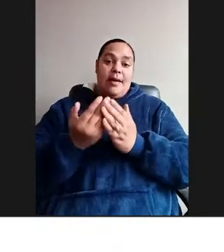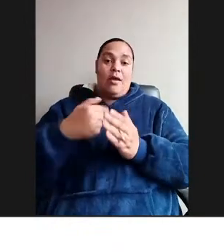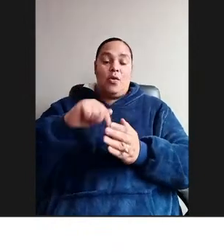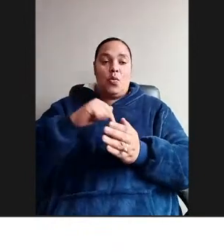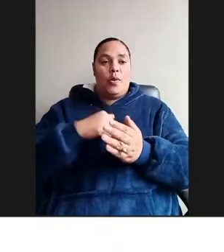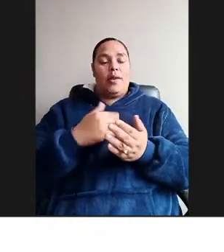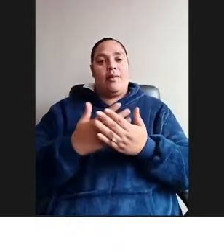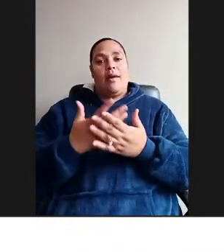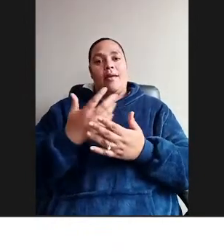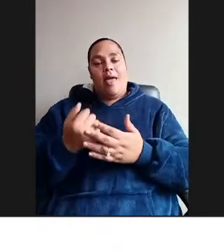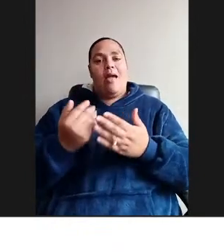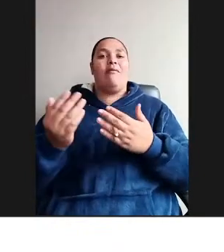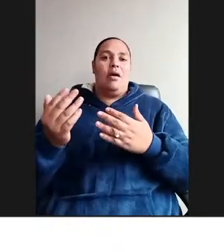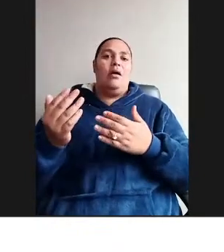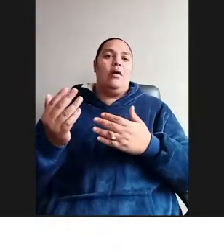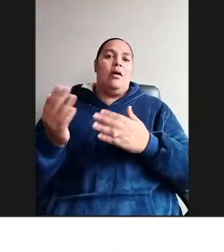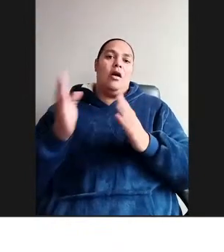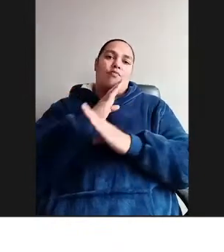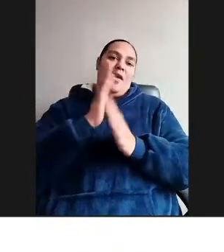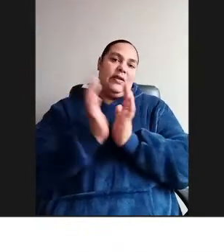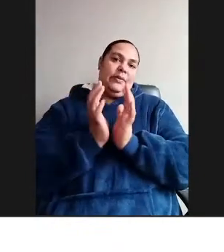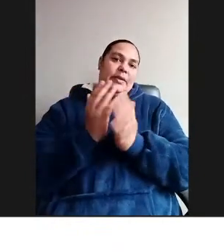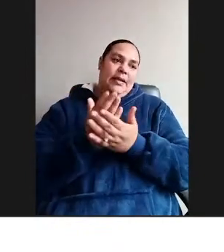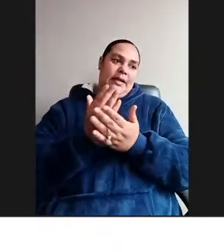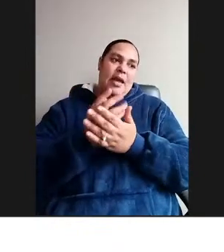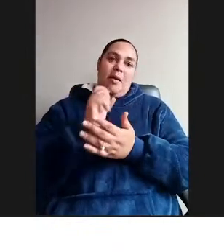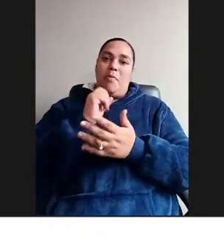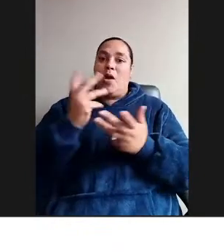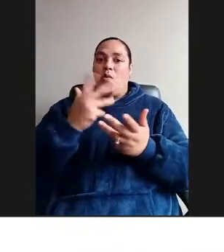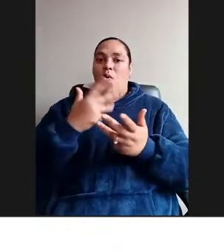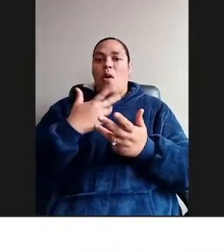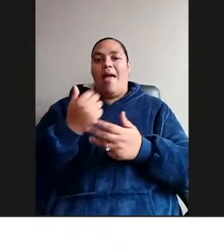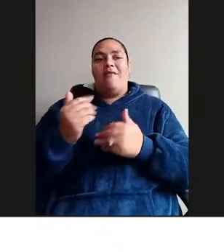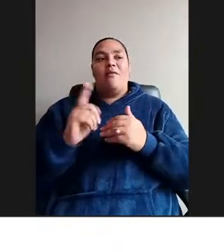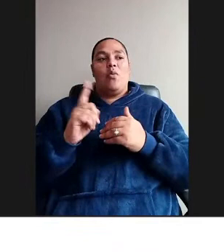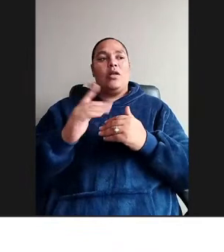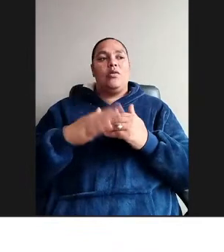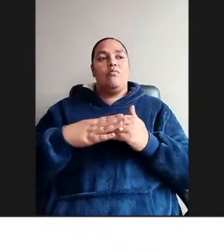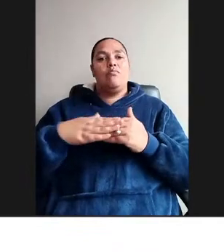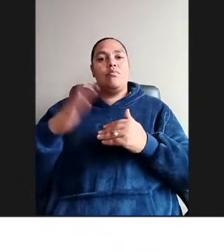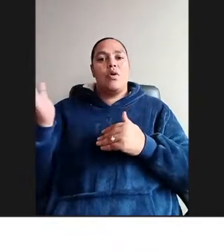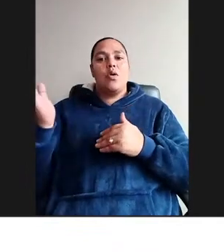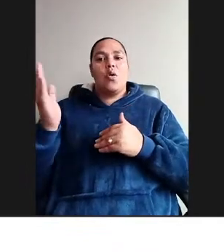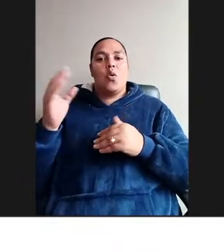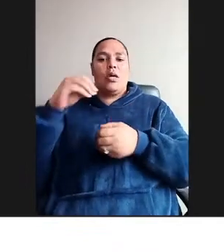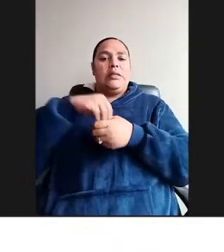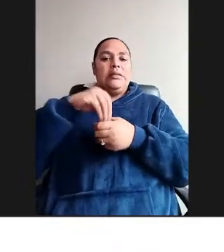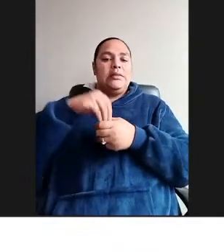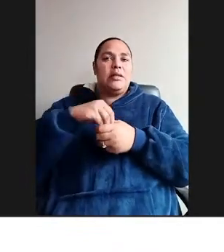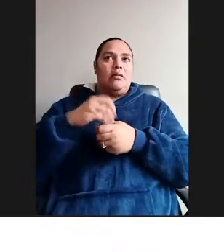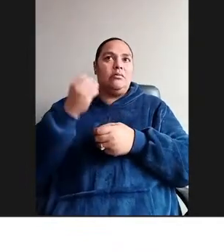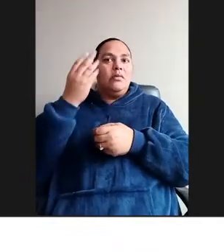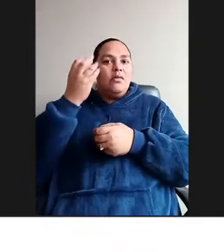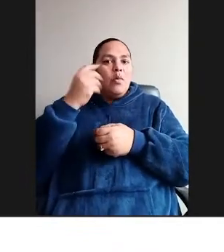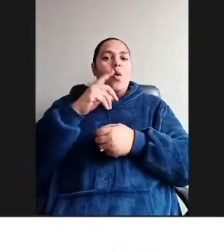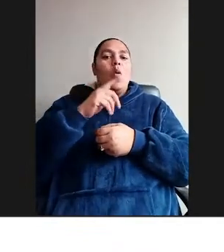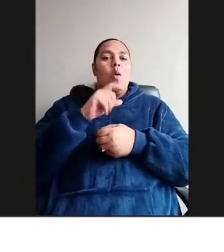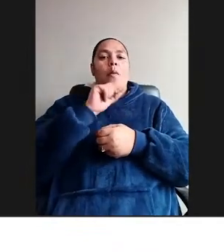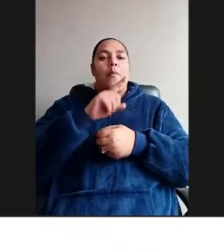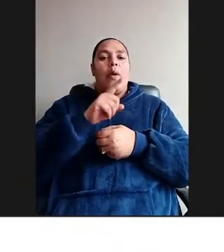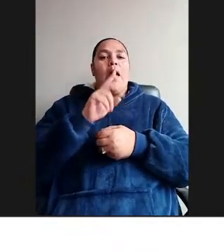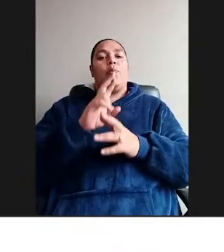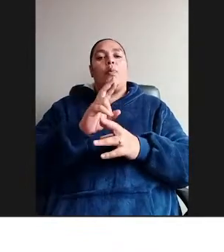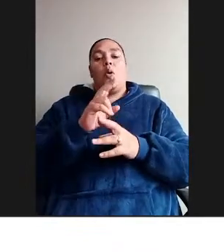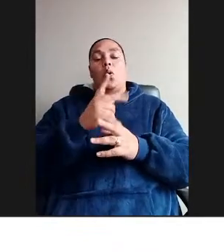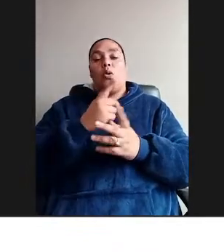meeting where we can have more insight into what the report entails? Will that be fine